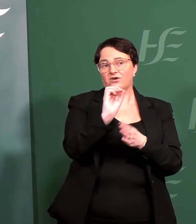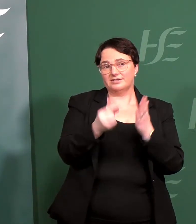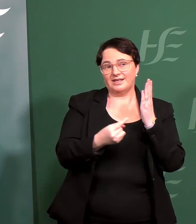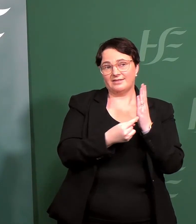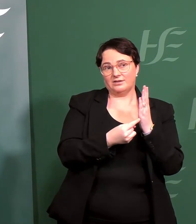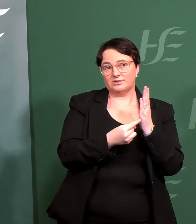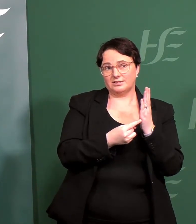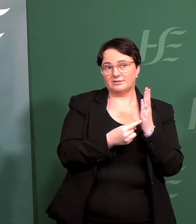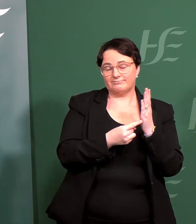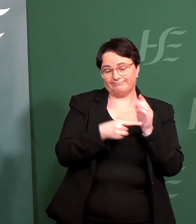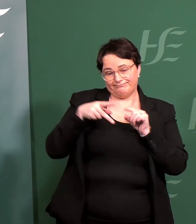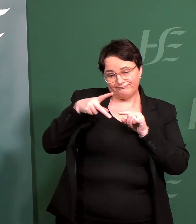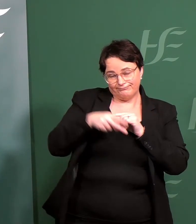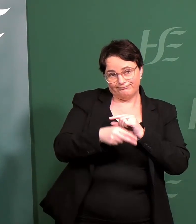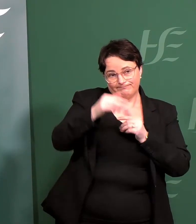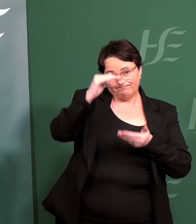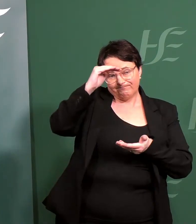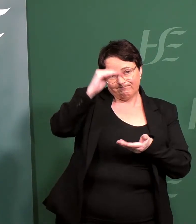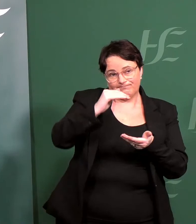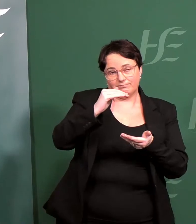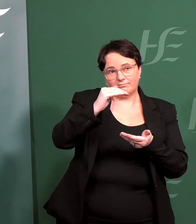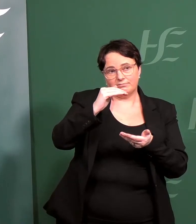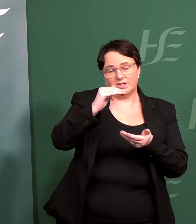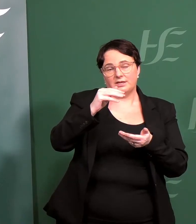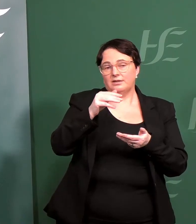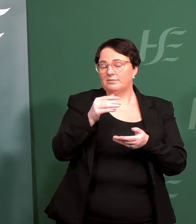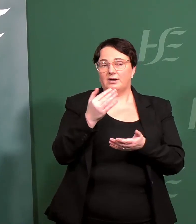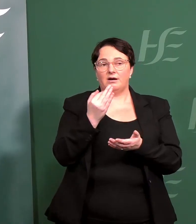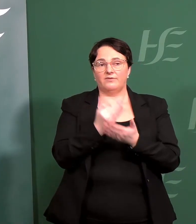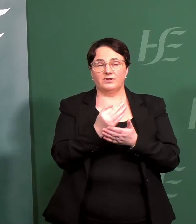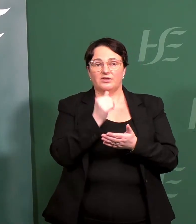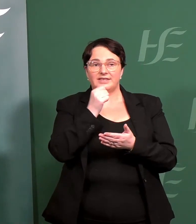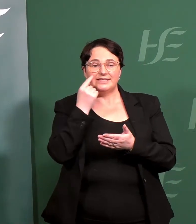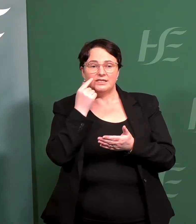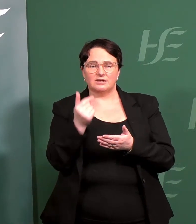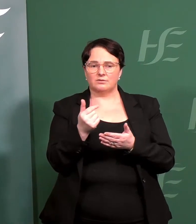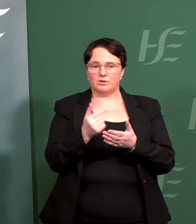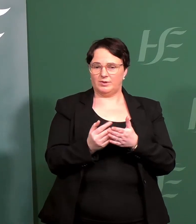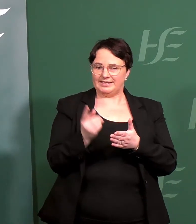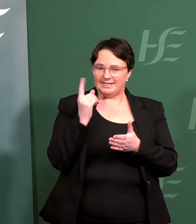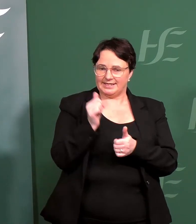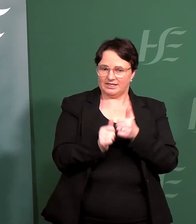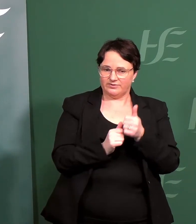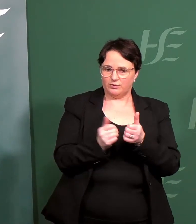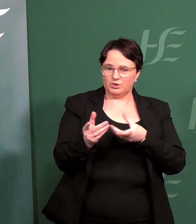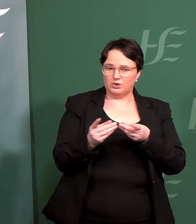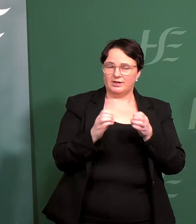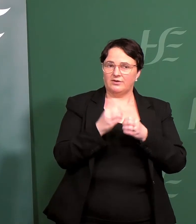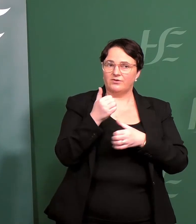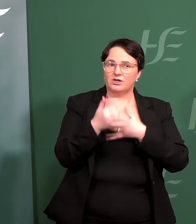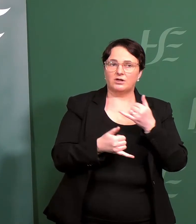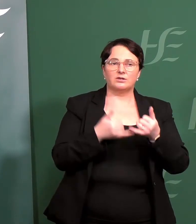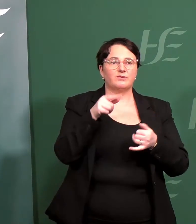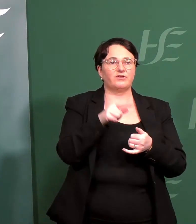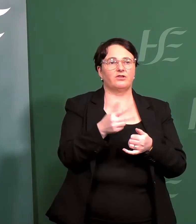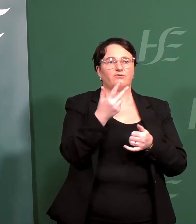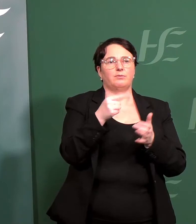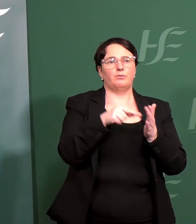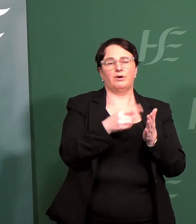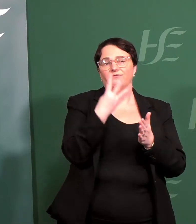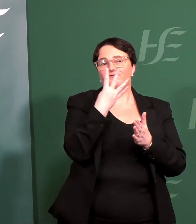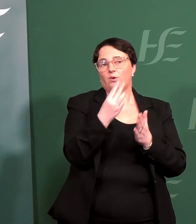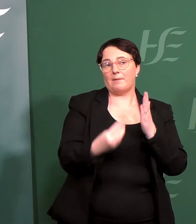probably what's not seen as we talk about waiting lists is the actual activities that we carry out every year. So 3.4